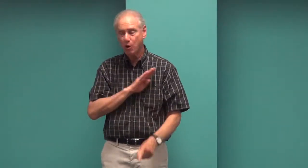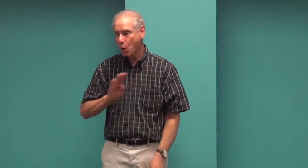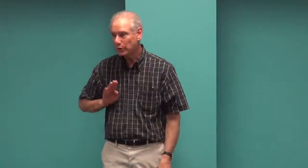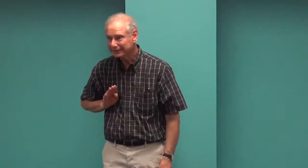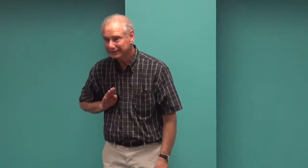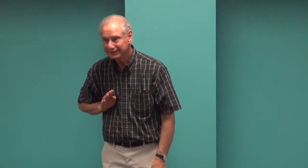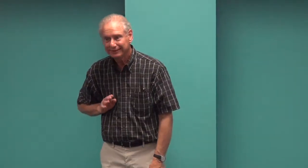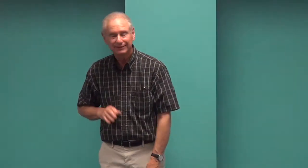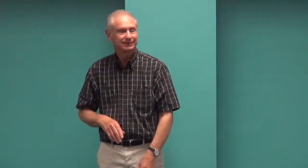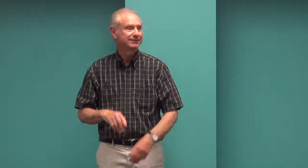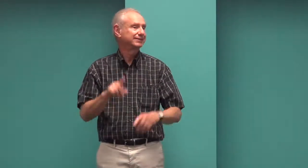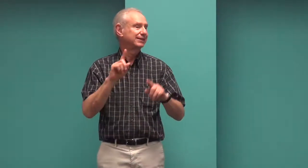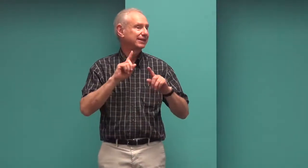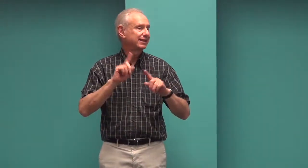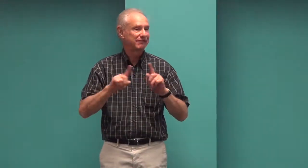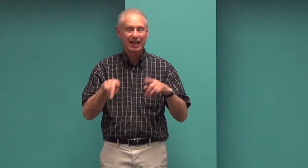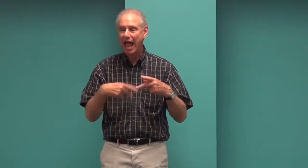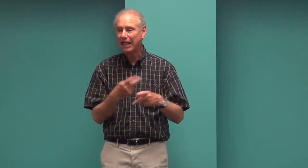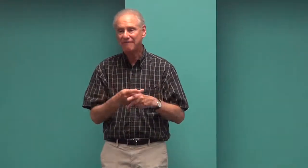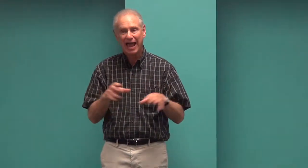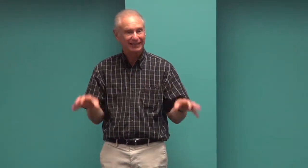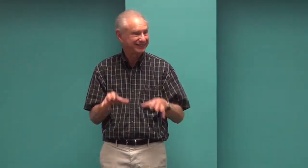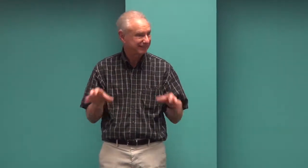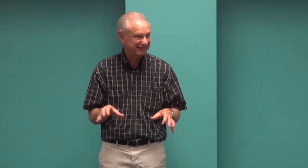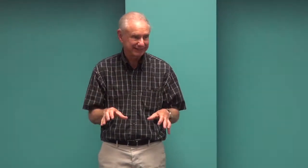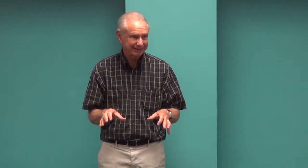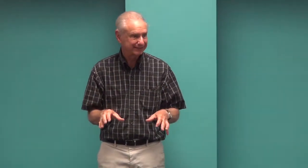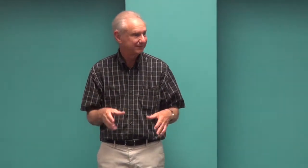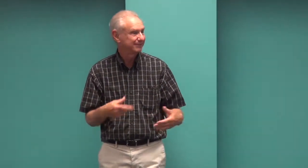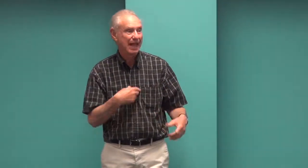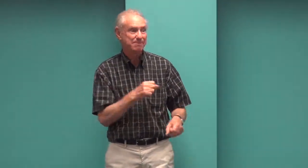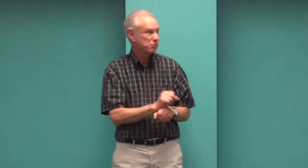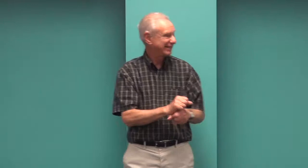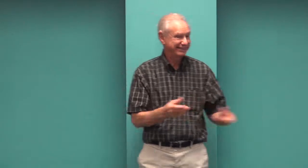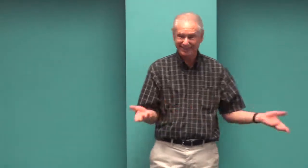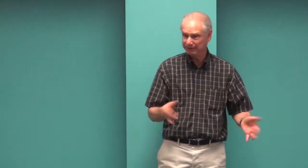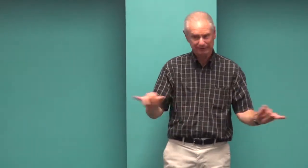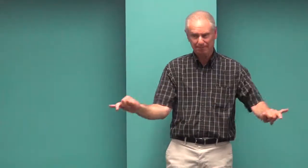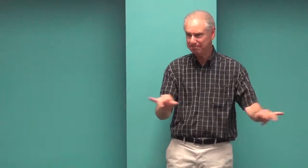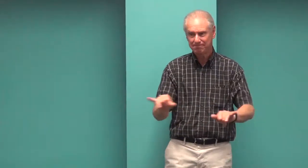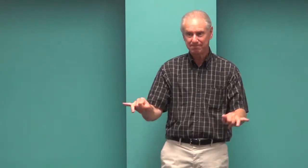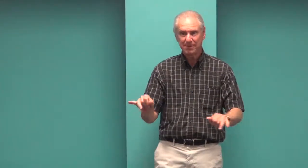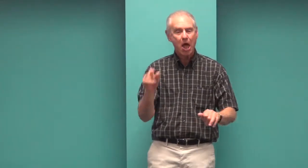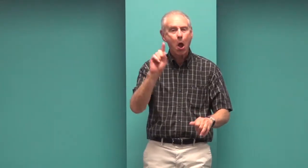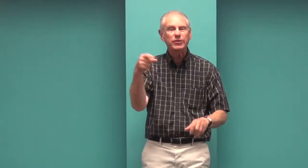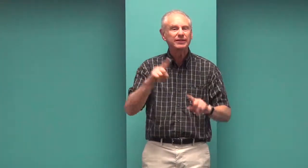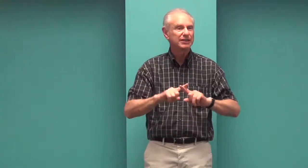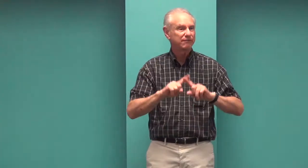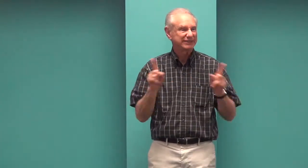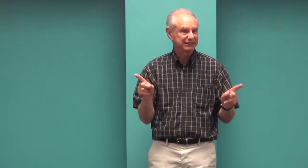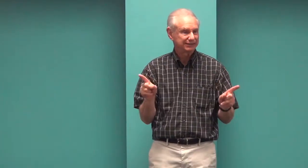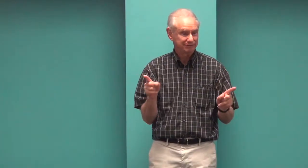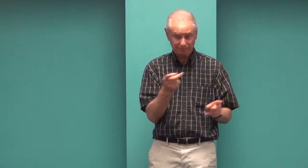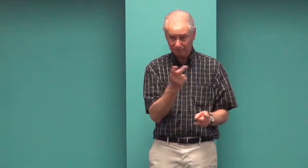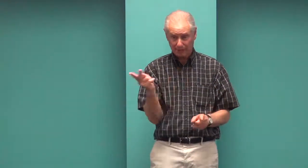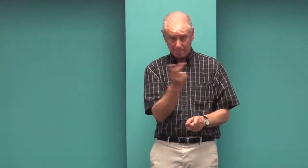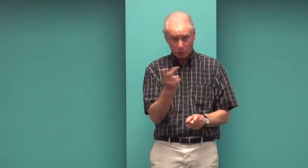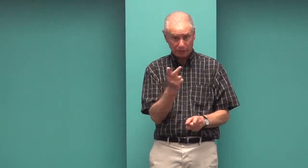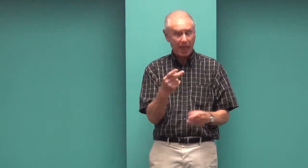Because I'm involved in different boards. I've got all different kinds of activities, so it's like I'm still working. The only difference